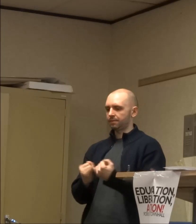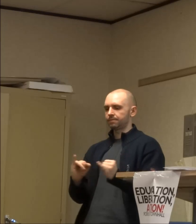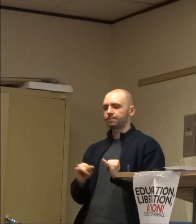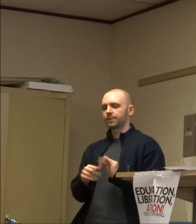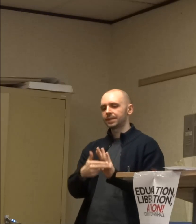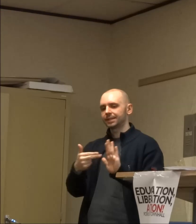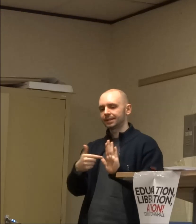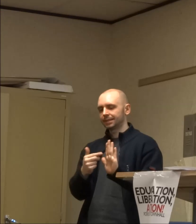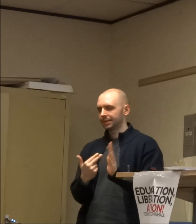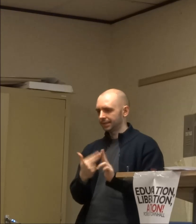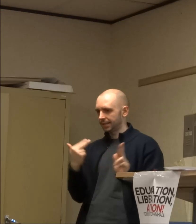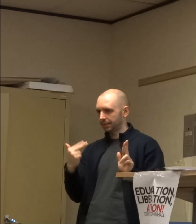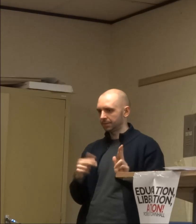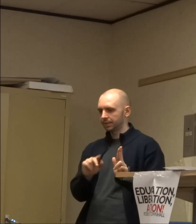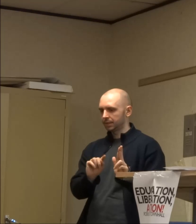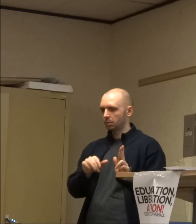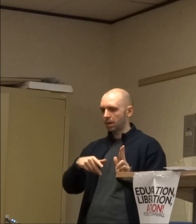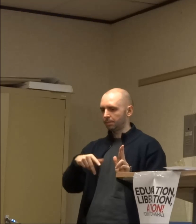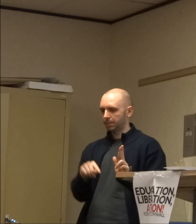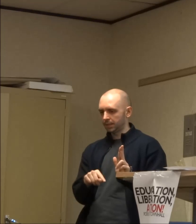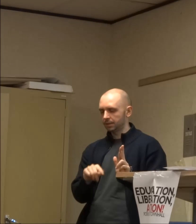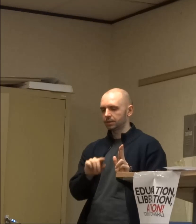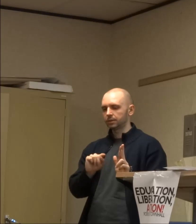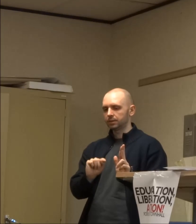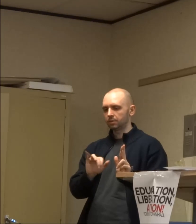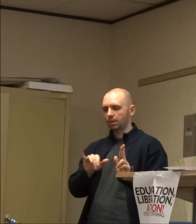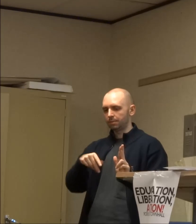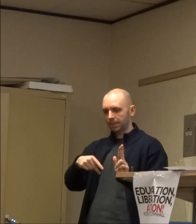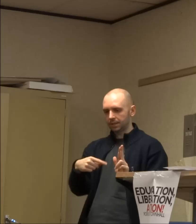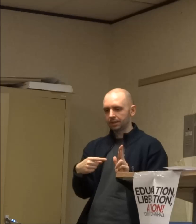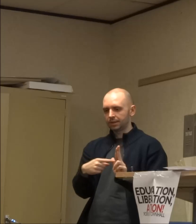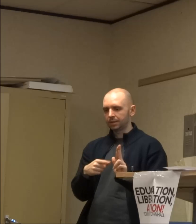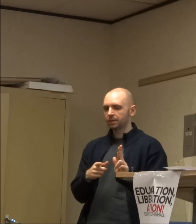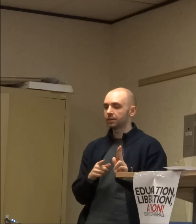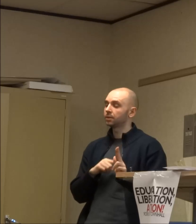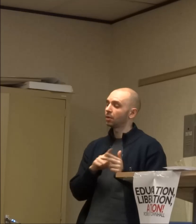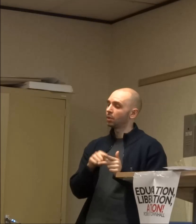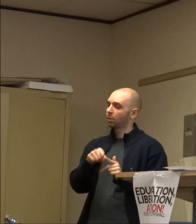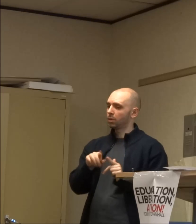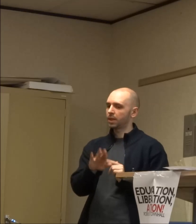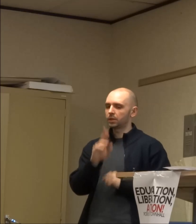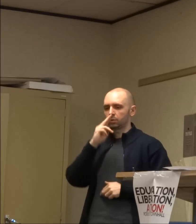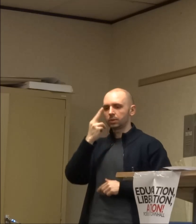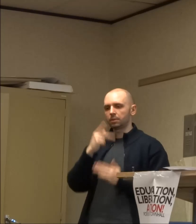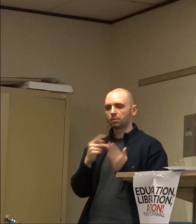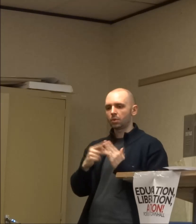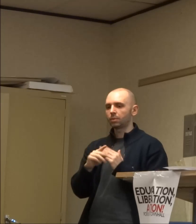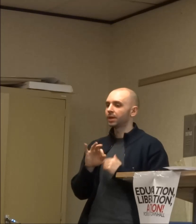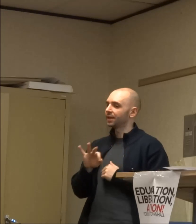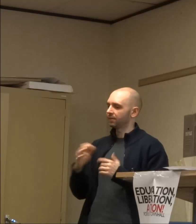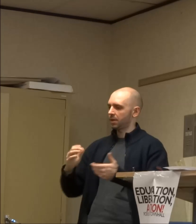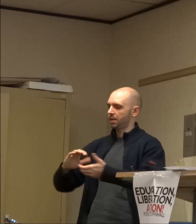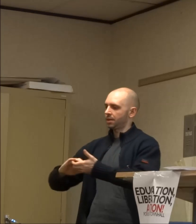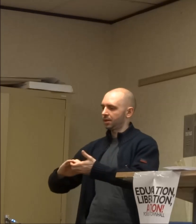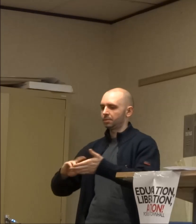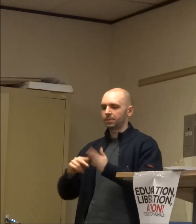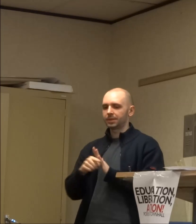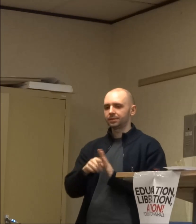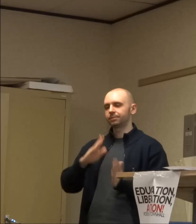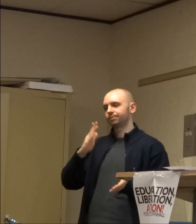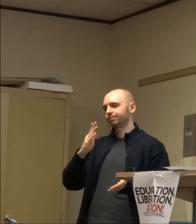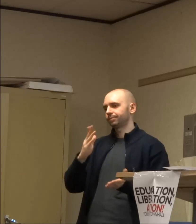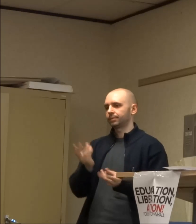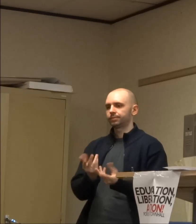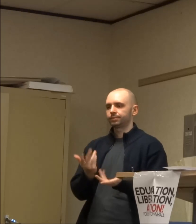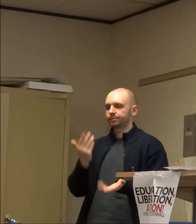be just another program at the will of Woodsworth College's decision-making process. This means that faculty and staff will have limited powers